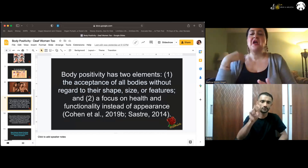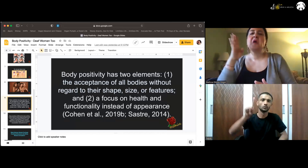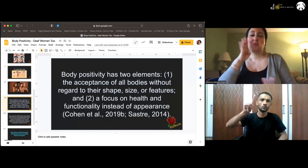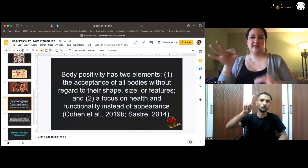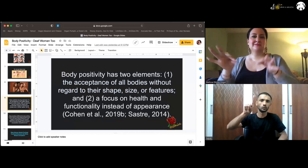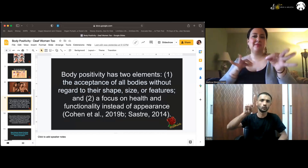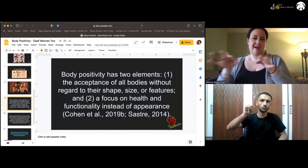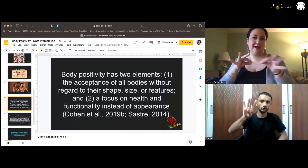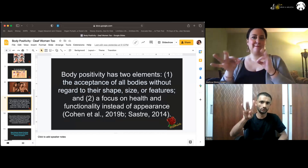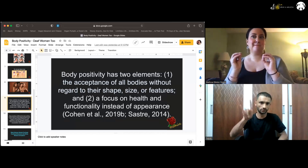Here you can see